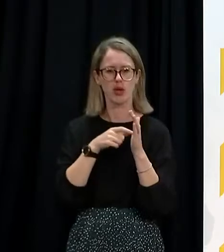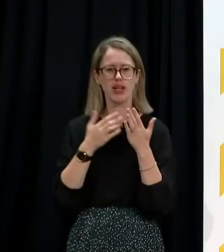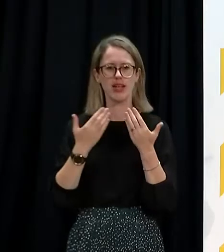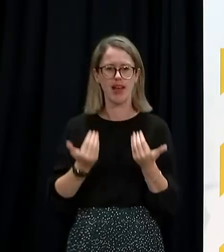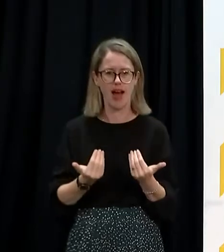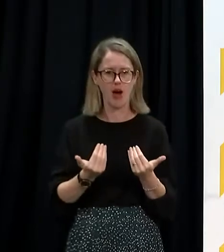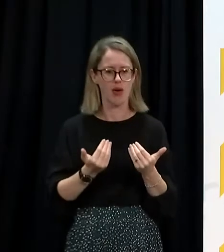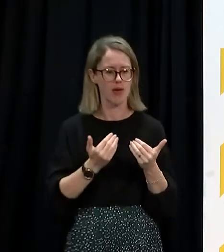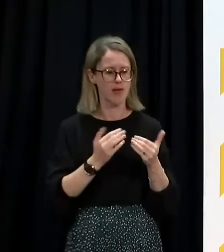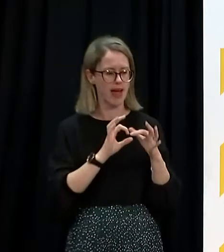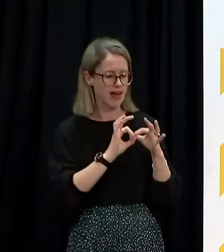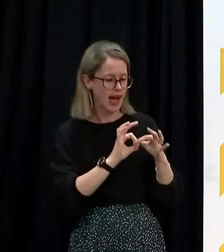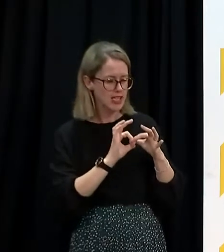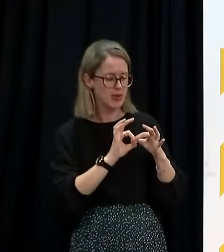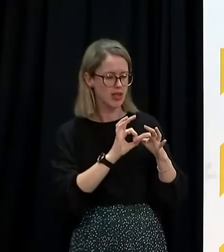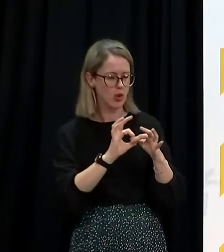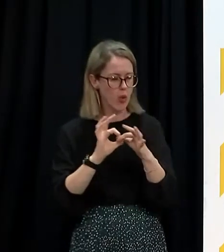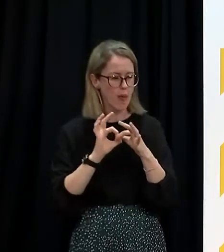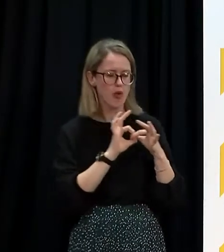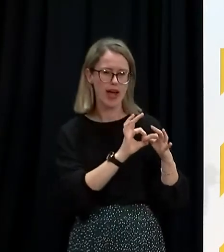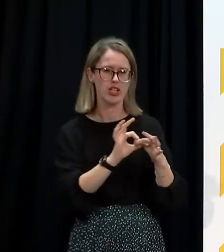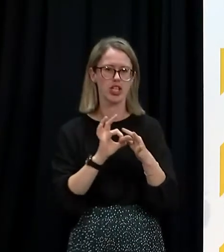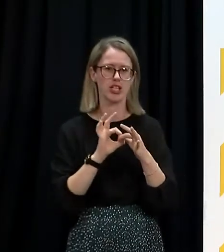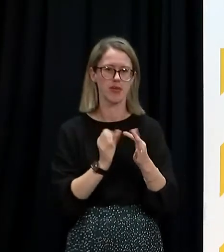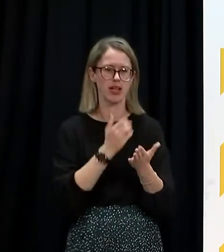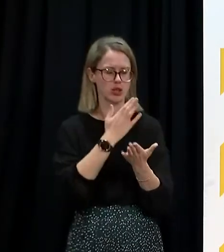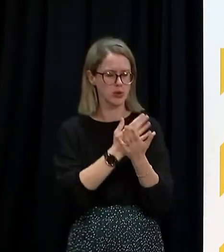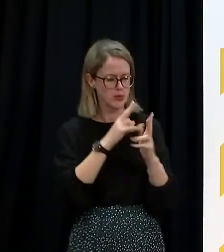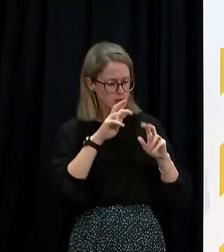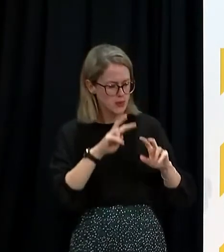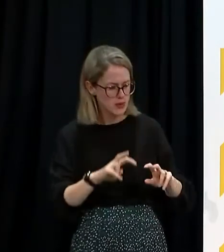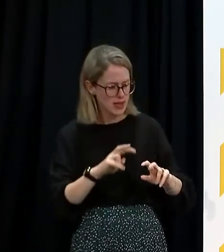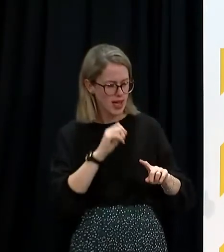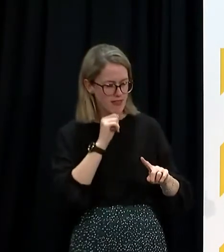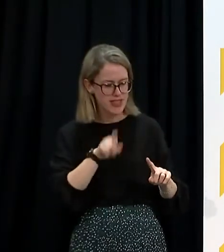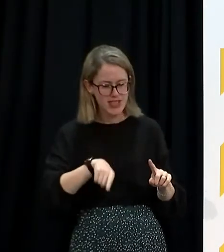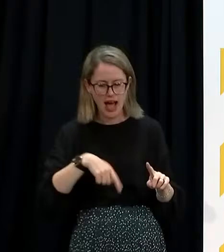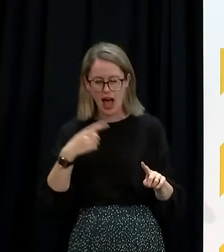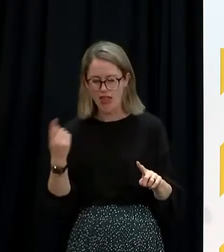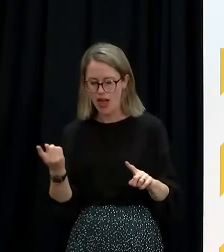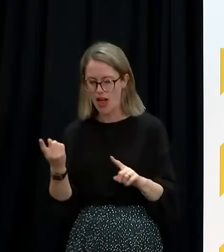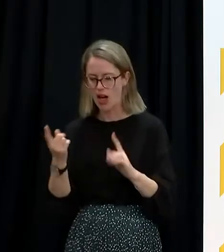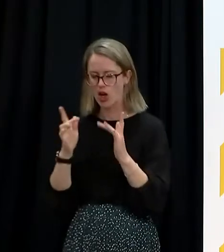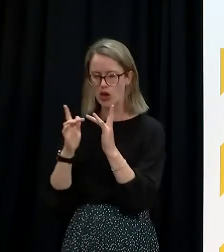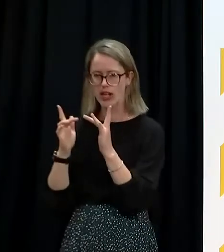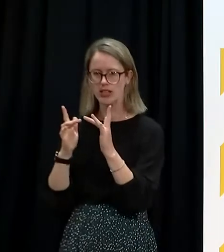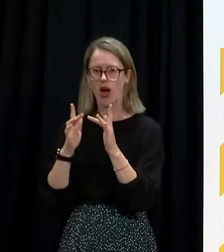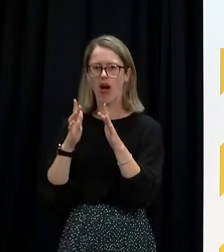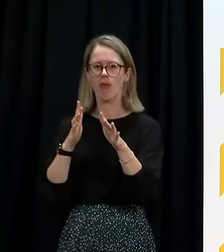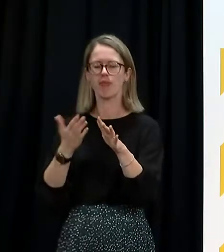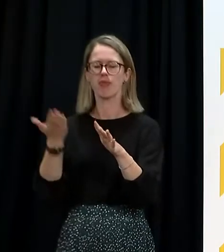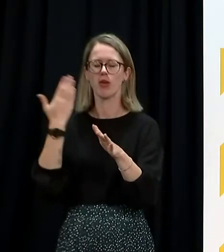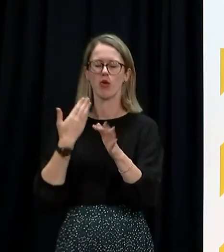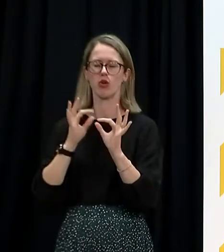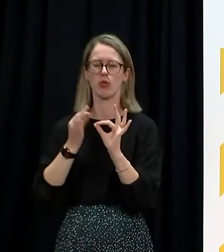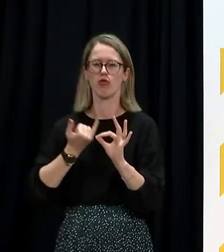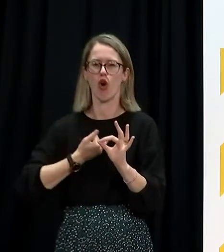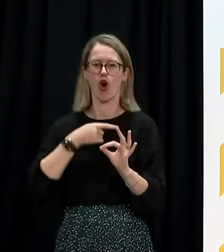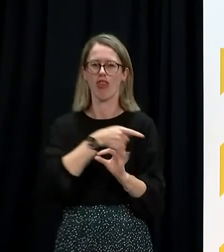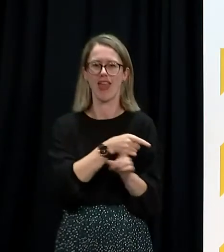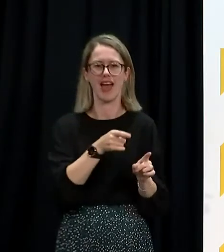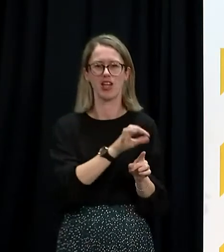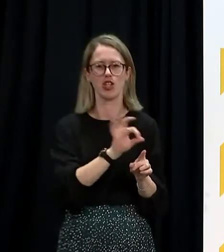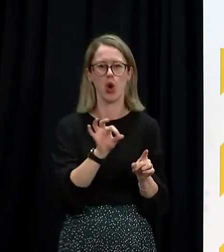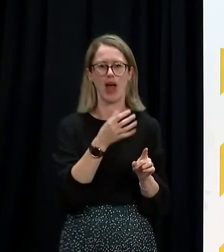engagement and cooperation there is to make sure that we're getting to the bottom of whether there are any other contacts there, and as I say, very good engagement around